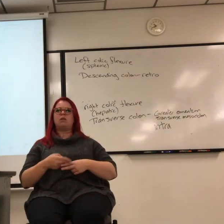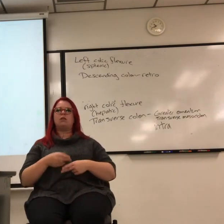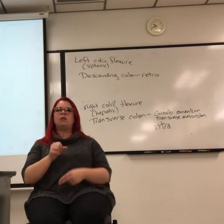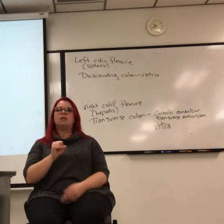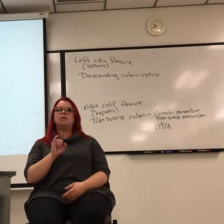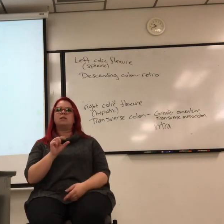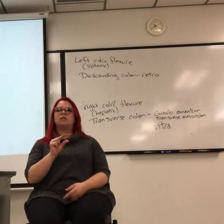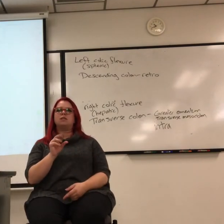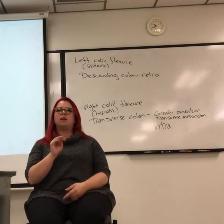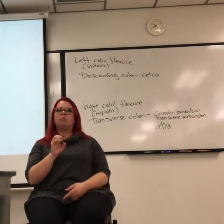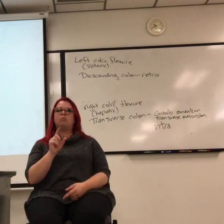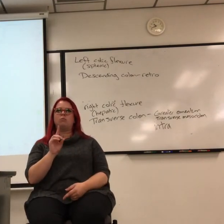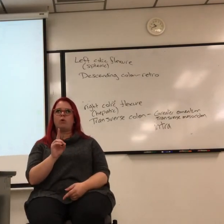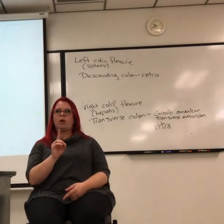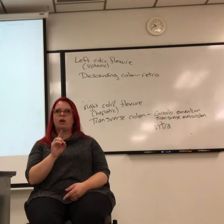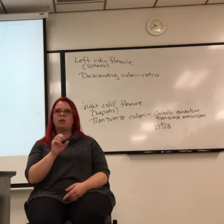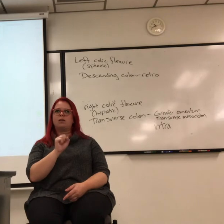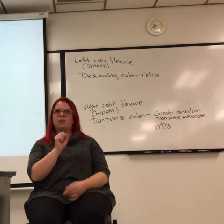sigmoid colon.